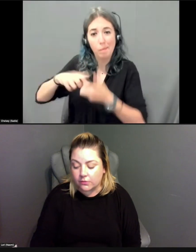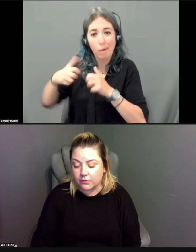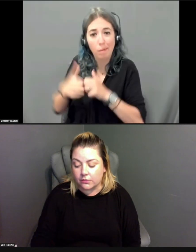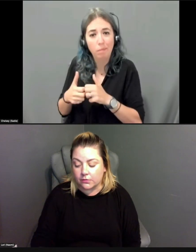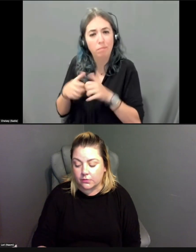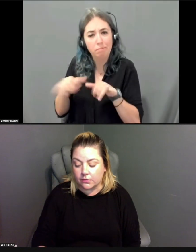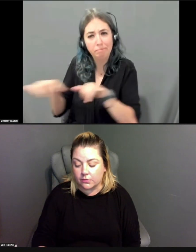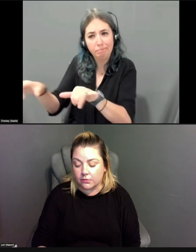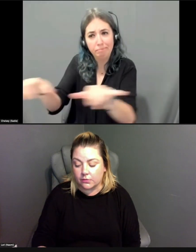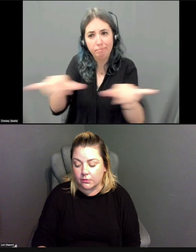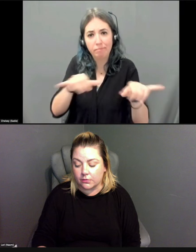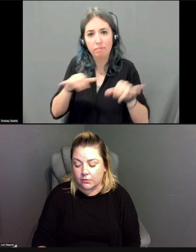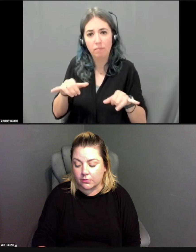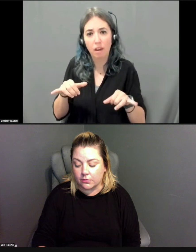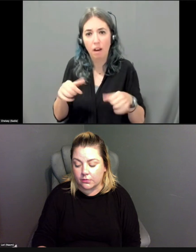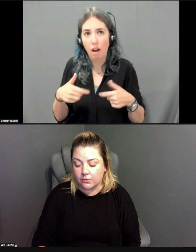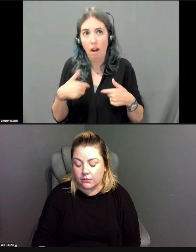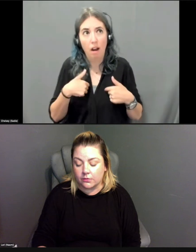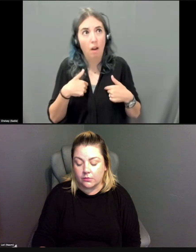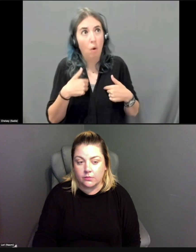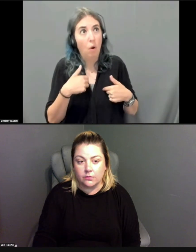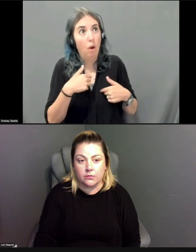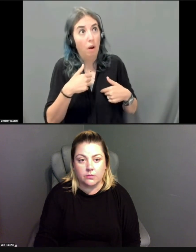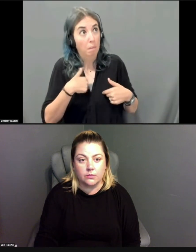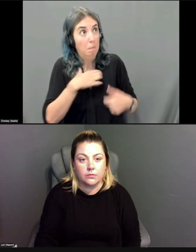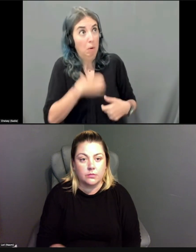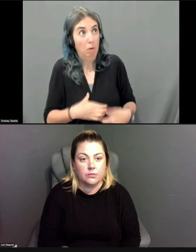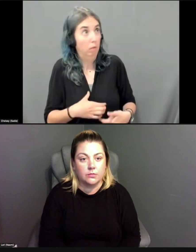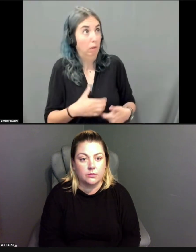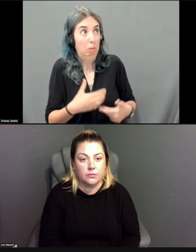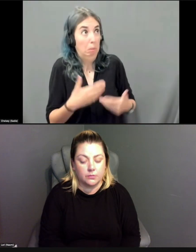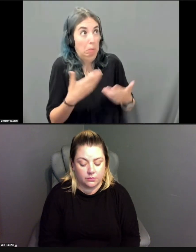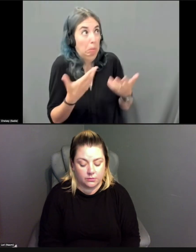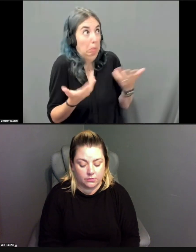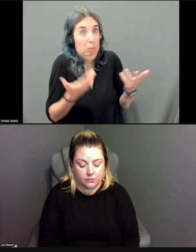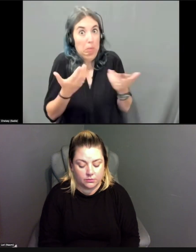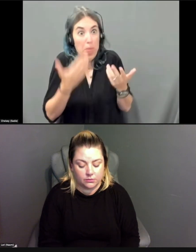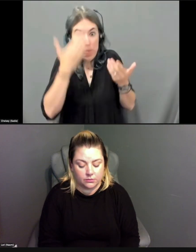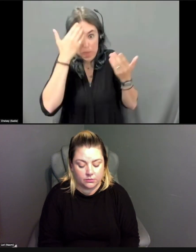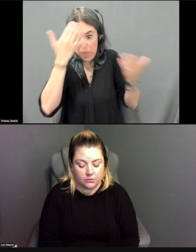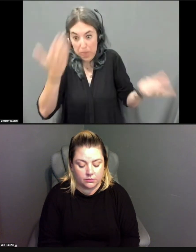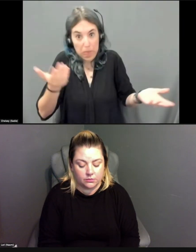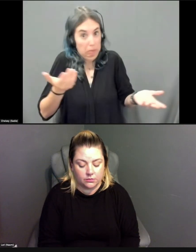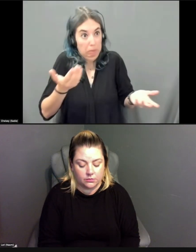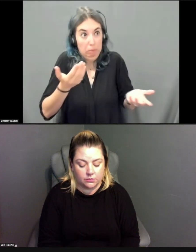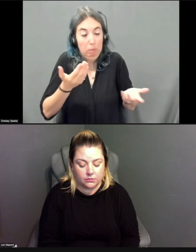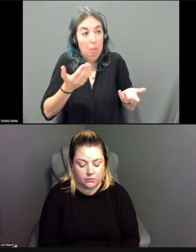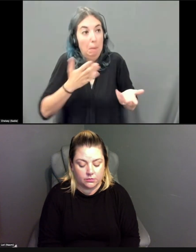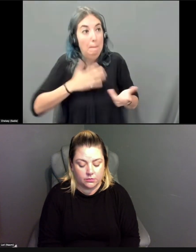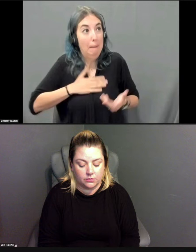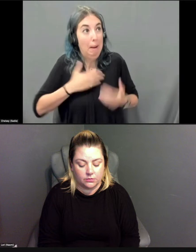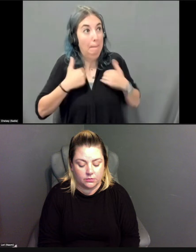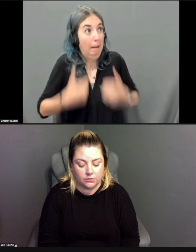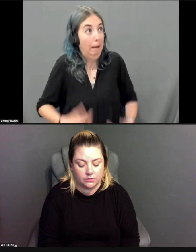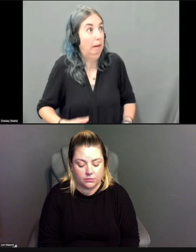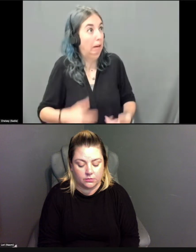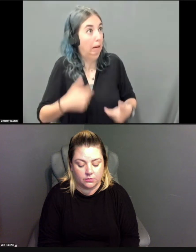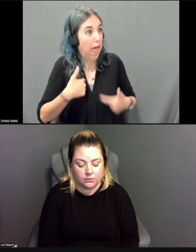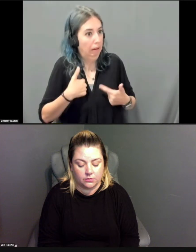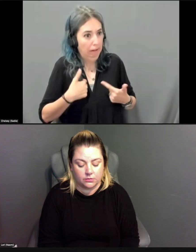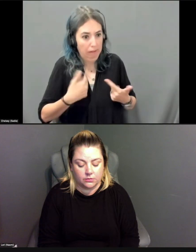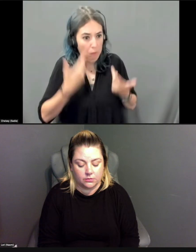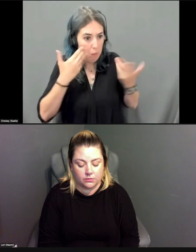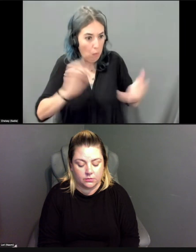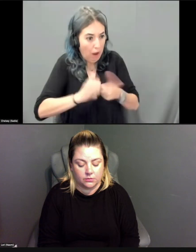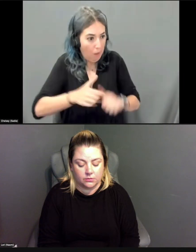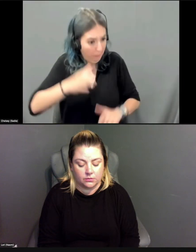just to be able to understand those bodily cues. I feel like that is something that we've seen a lot within